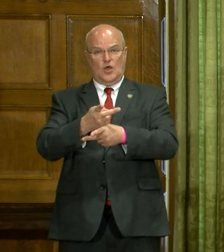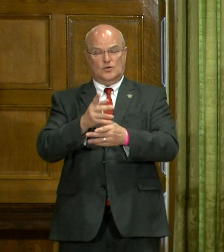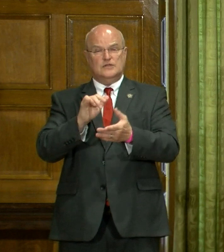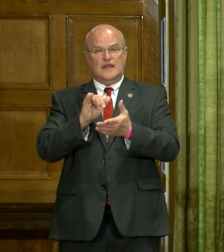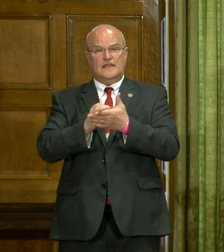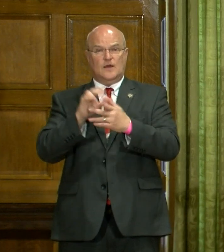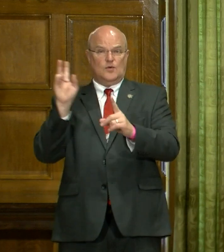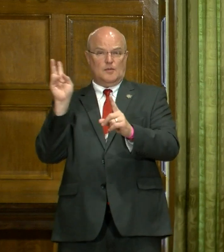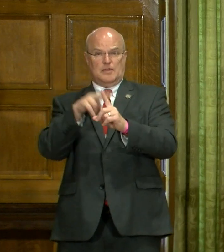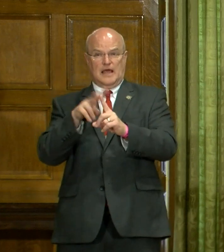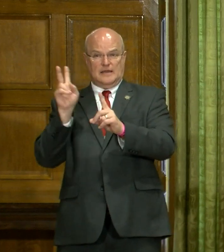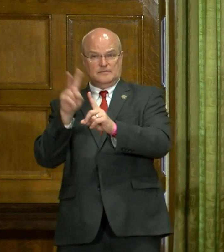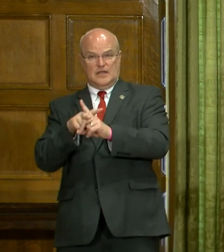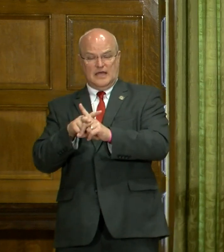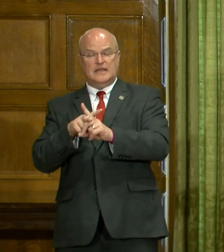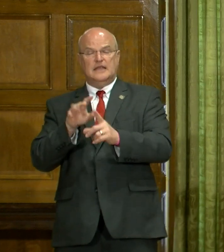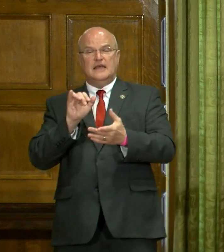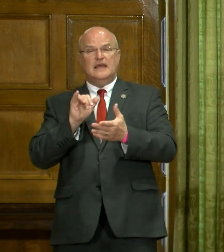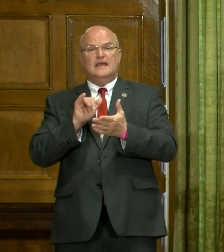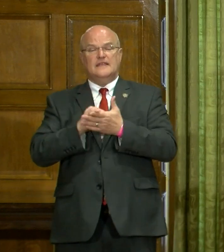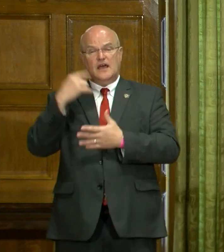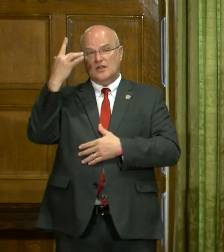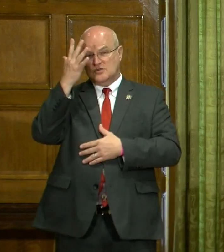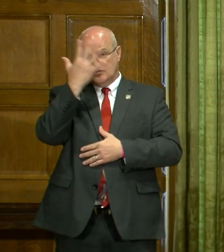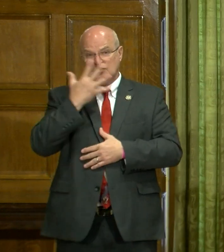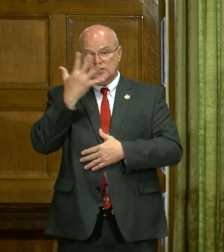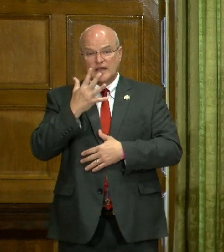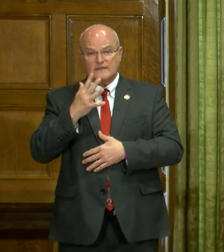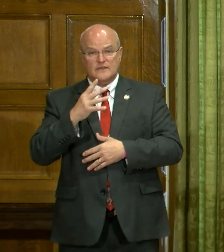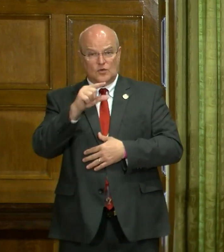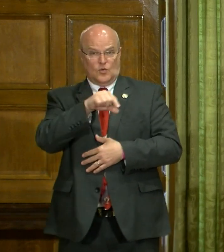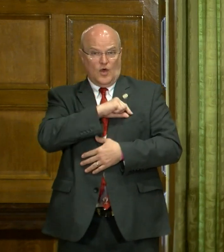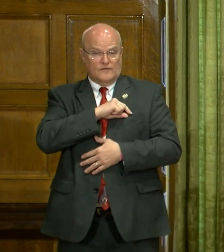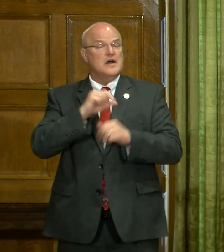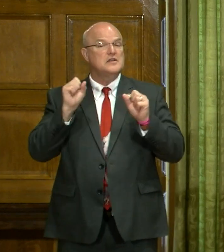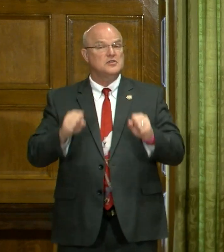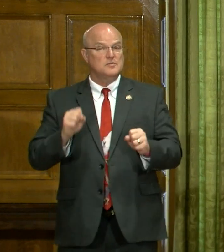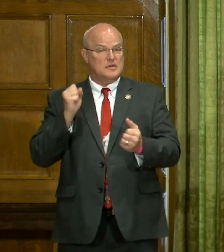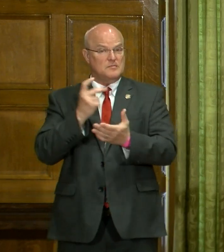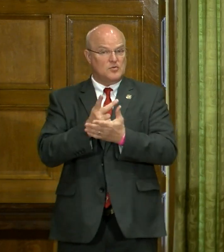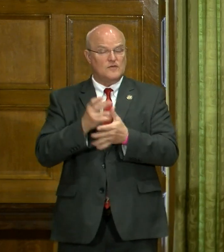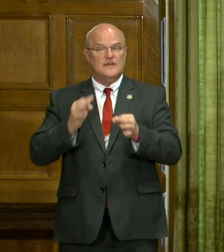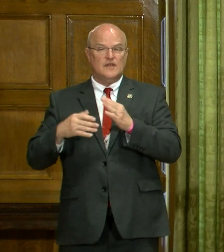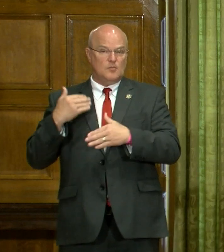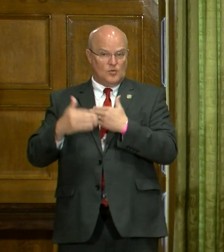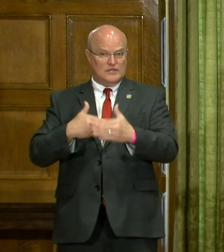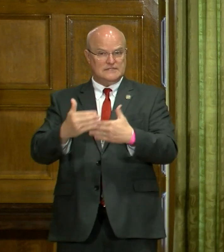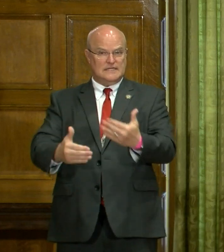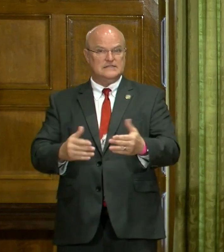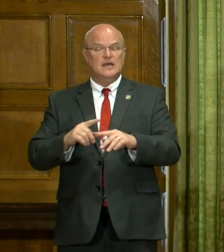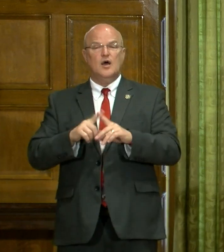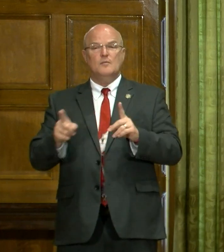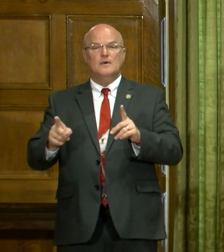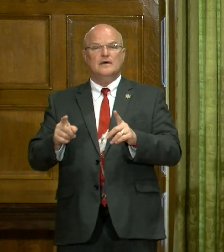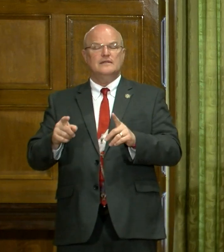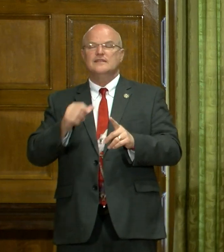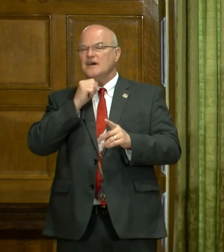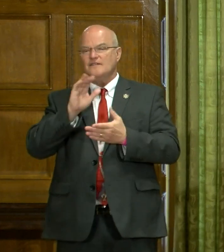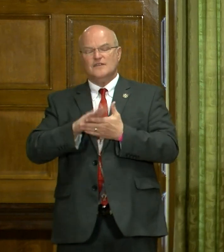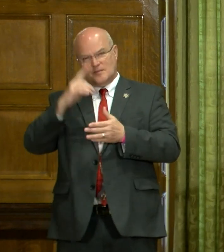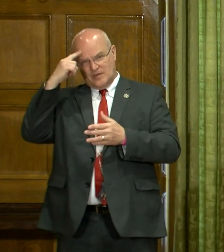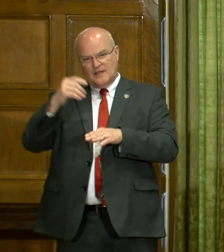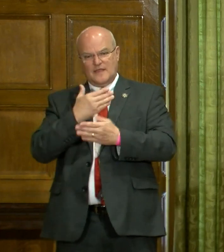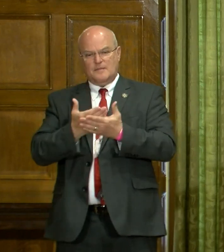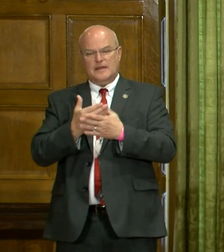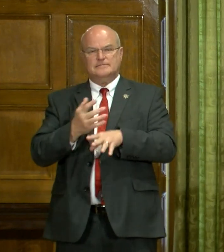were applied for that look like they would qualify and could be approved if they were processed, but they're unfilled because we ran